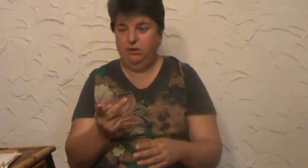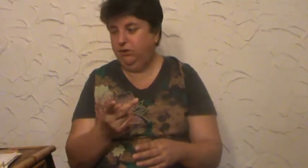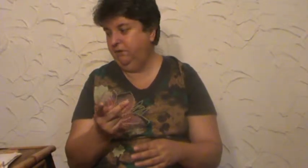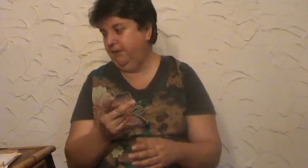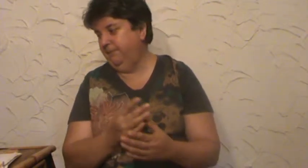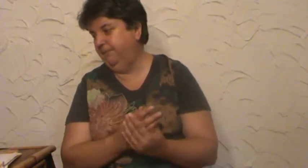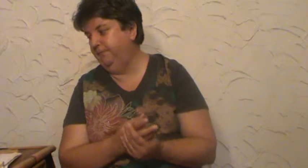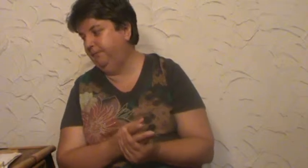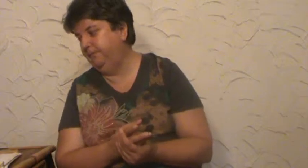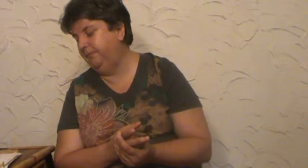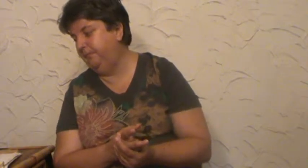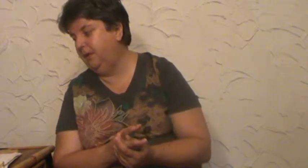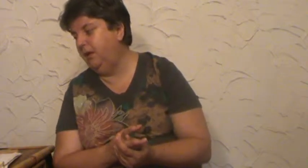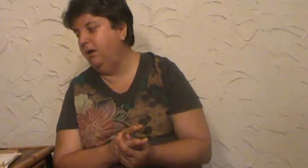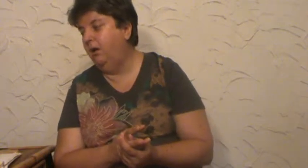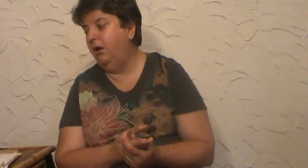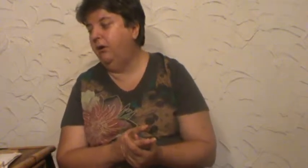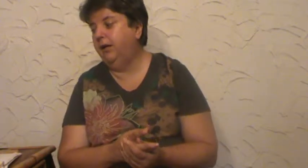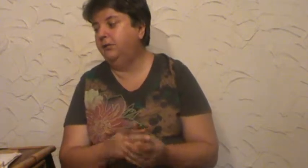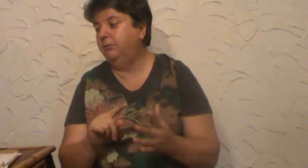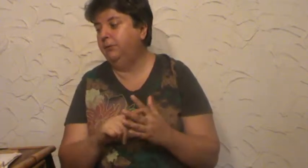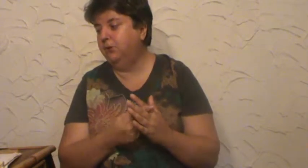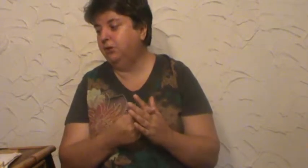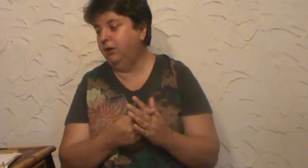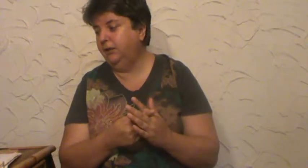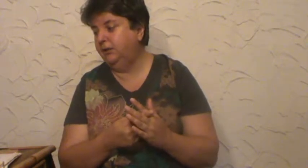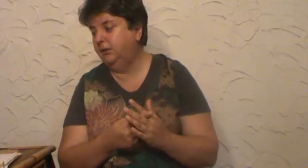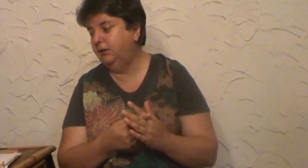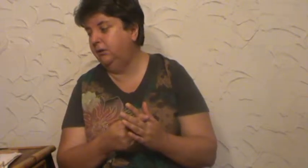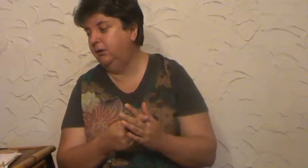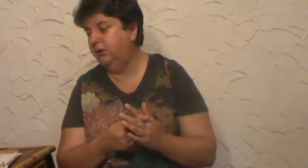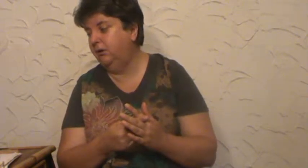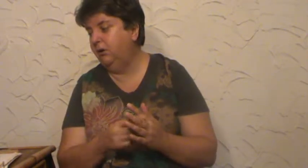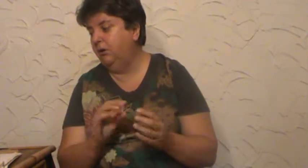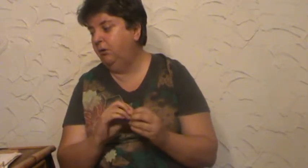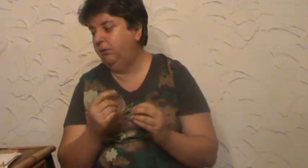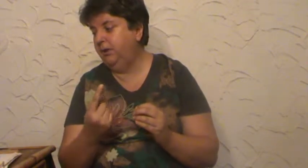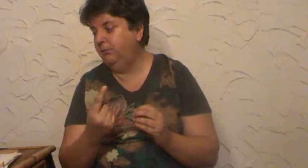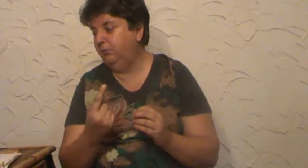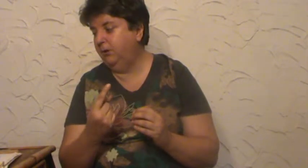two of them. Okay, so we will start with number 1,